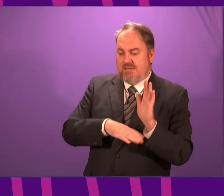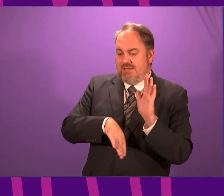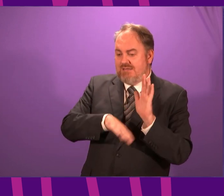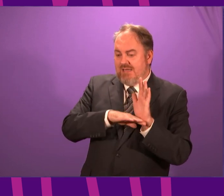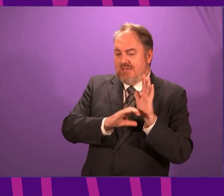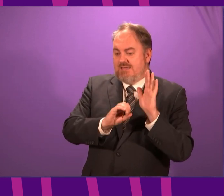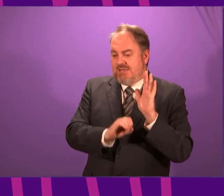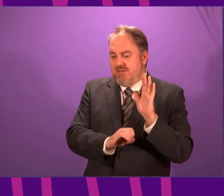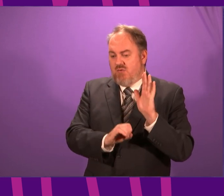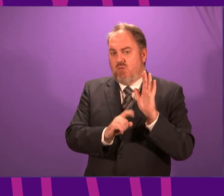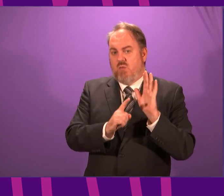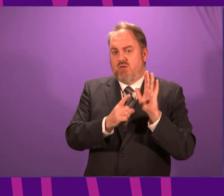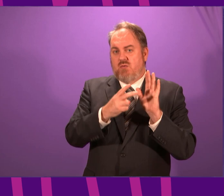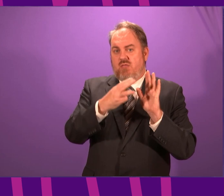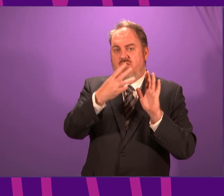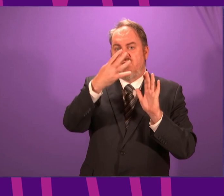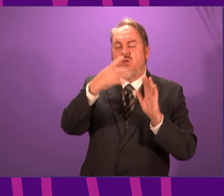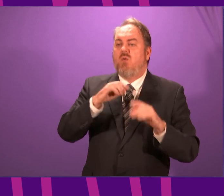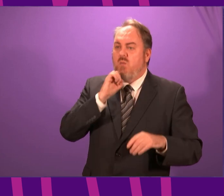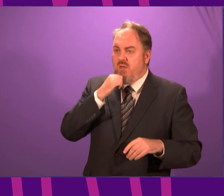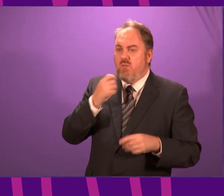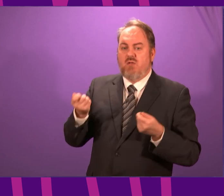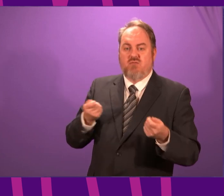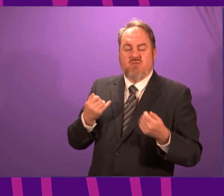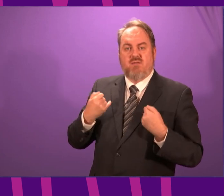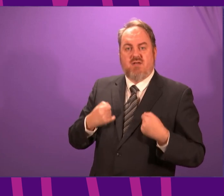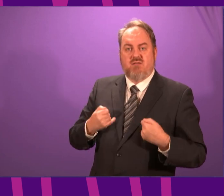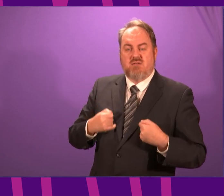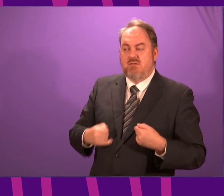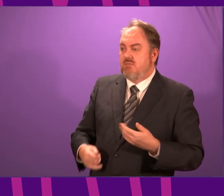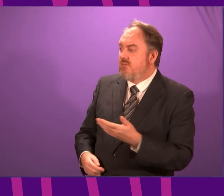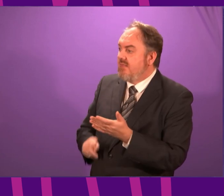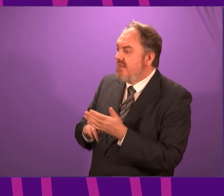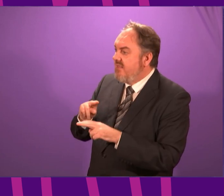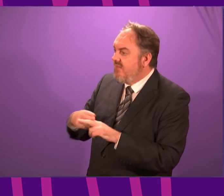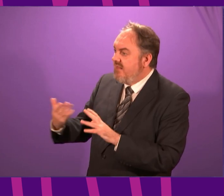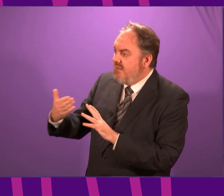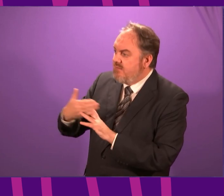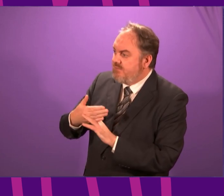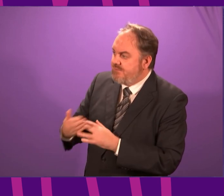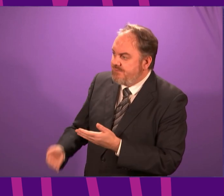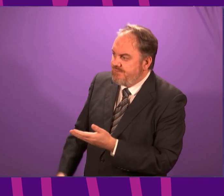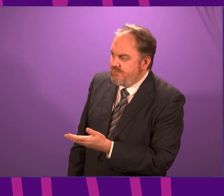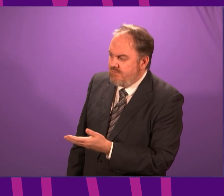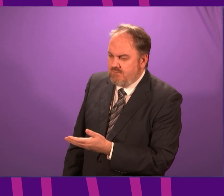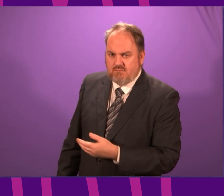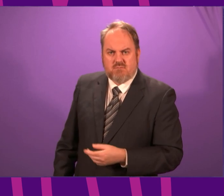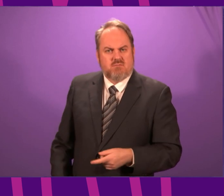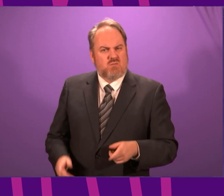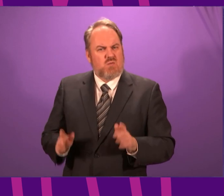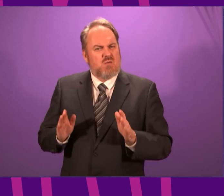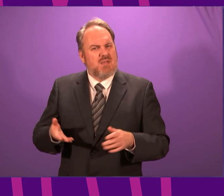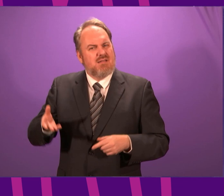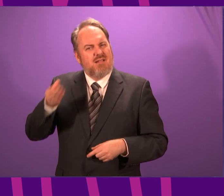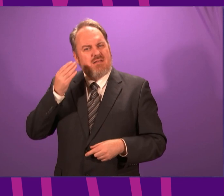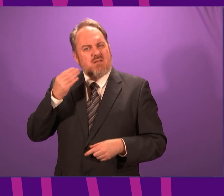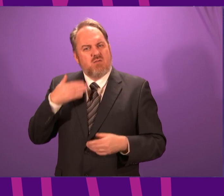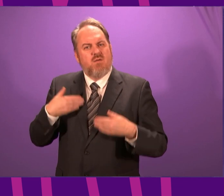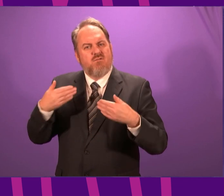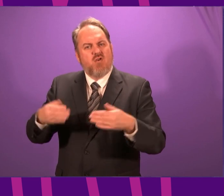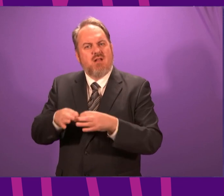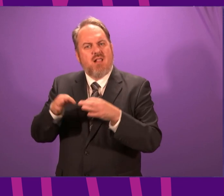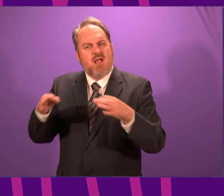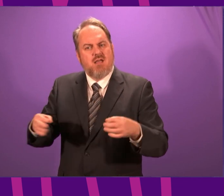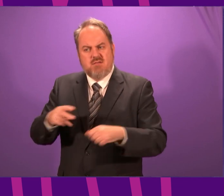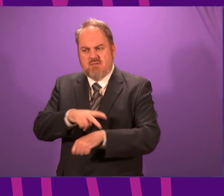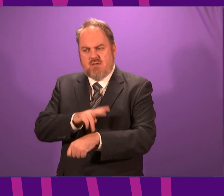this virus back down and under control. Okay. Neil Findlay. It says we must listen to the people on the front line, and I absolutely